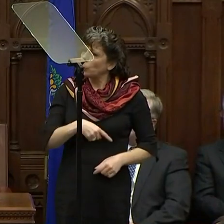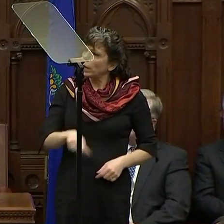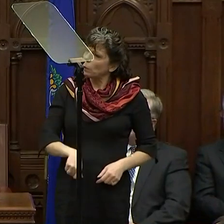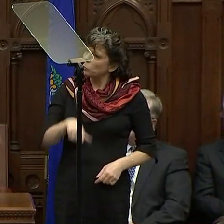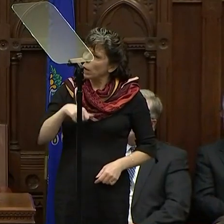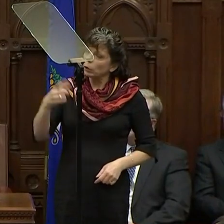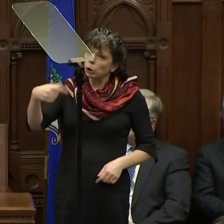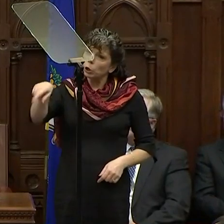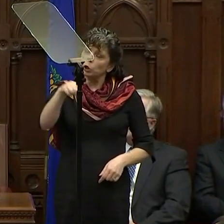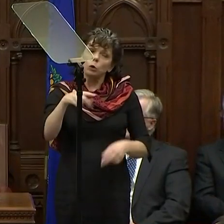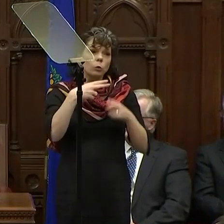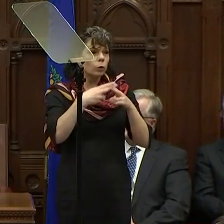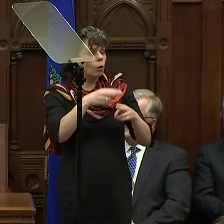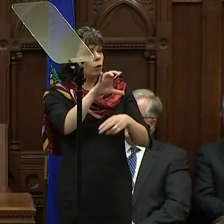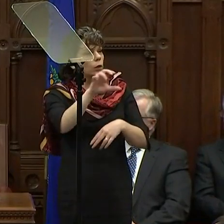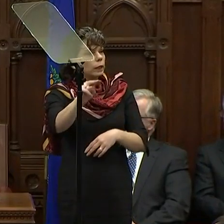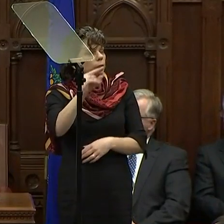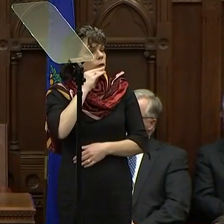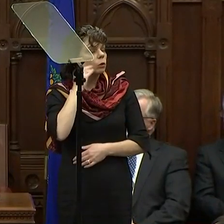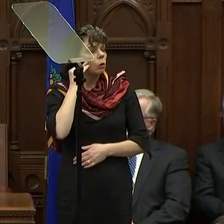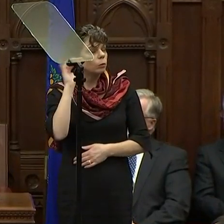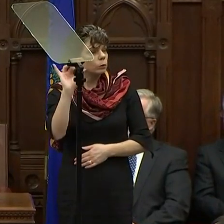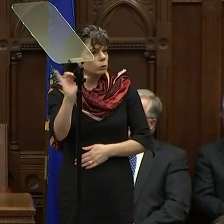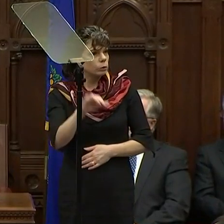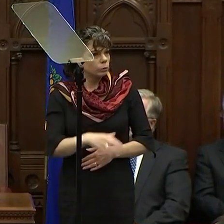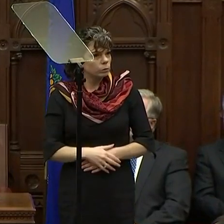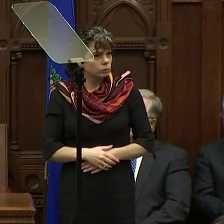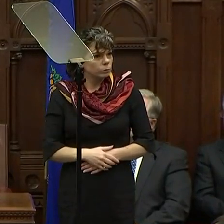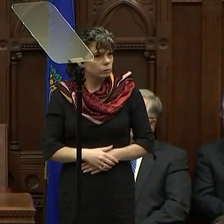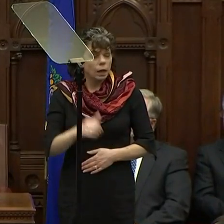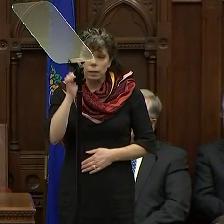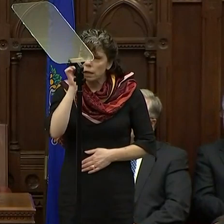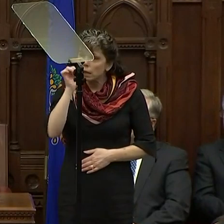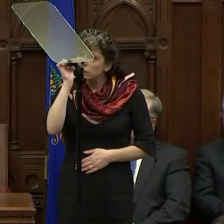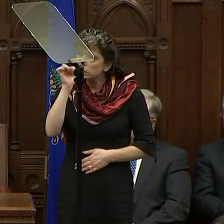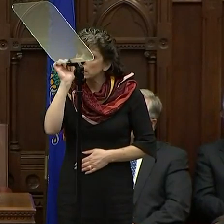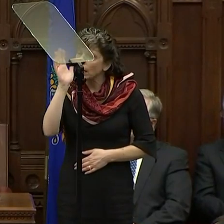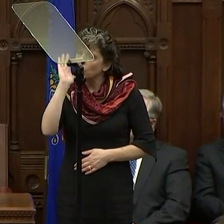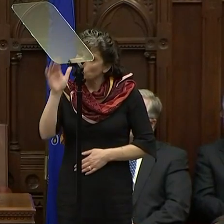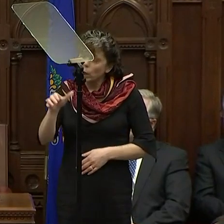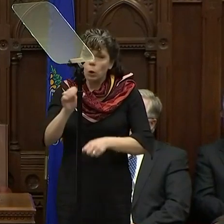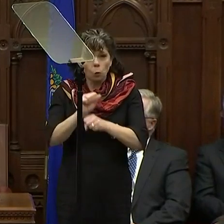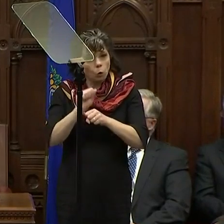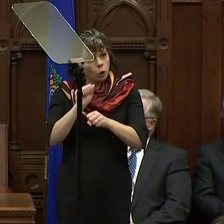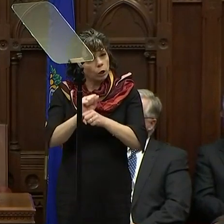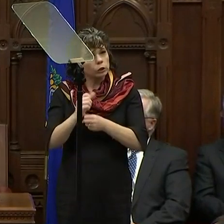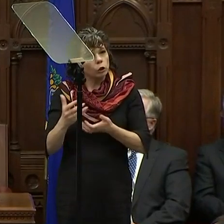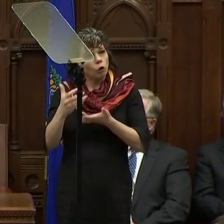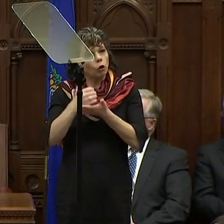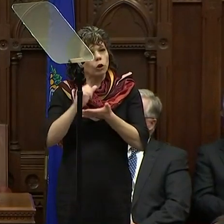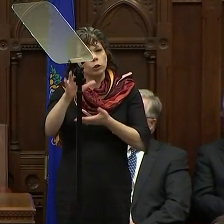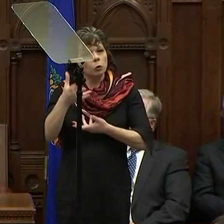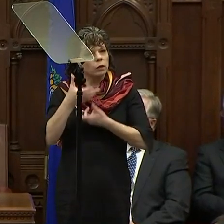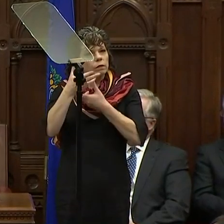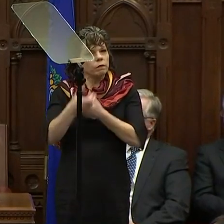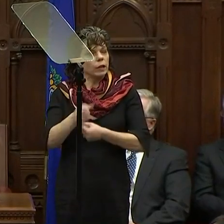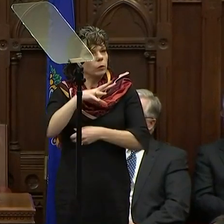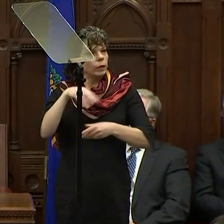call Connecticut home, and every day we'll work to earn your faith in our great